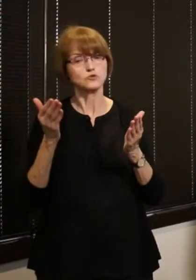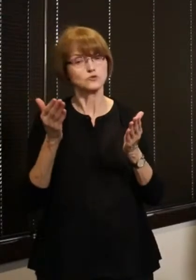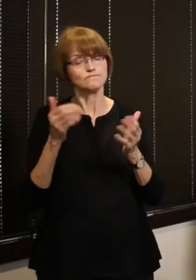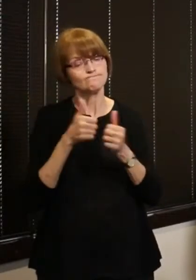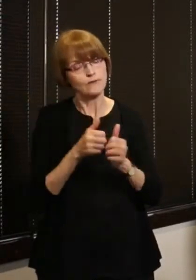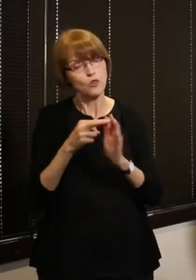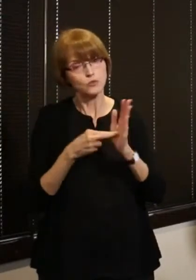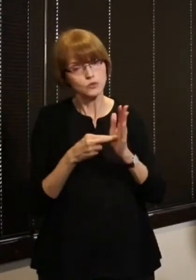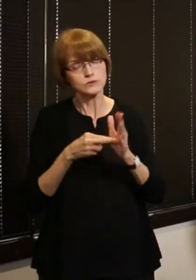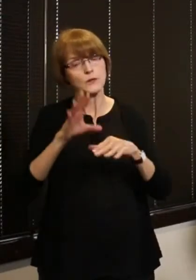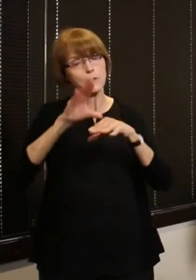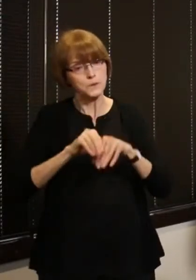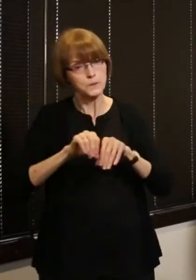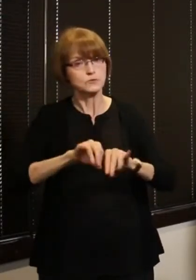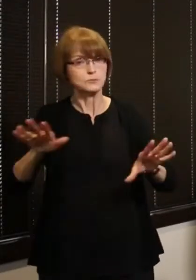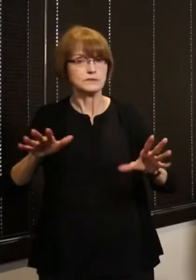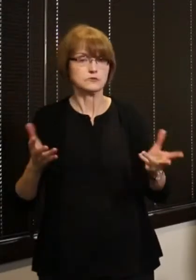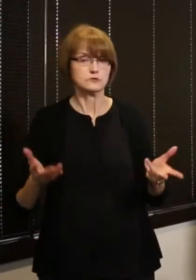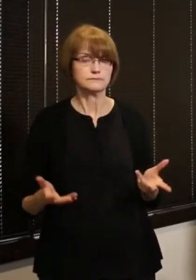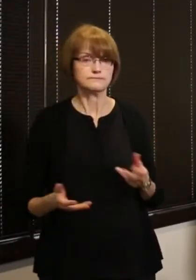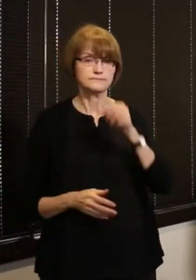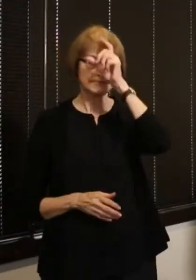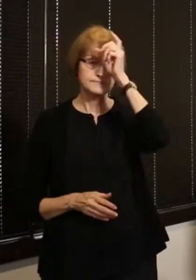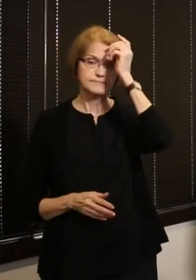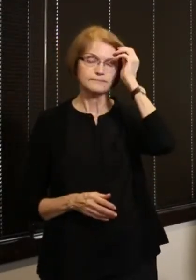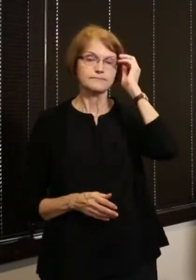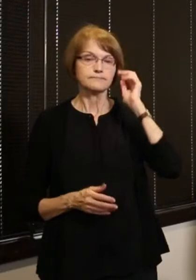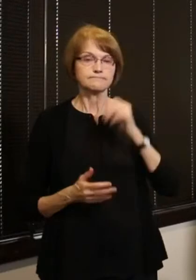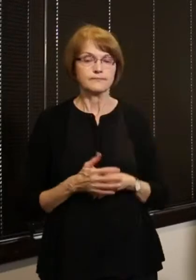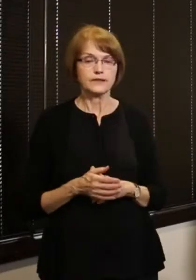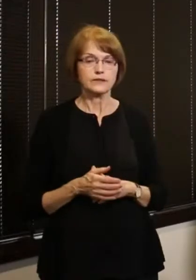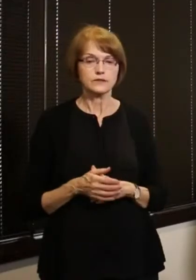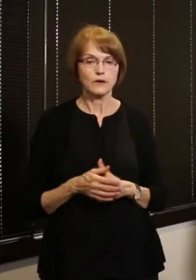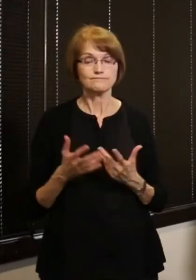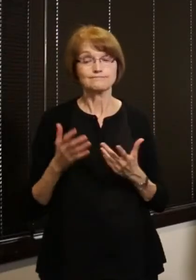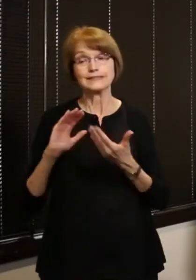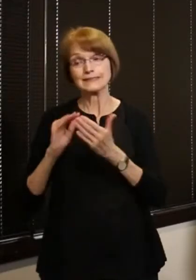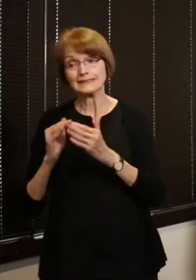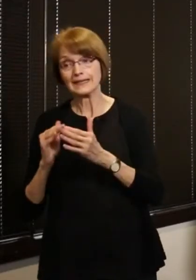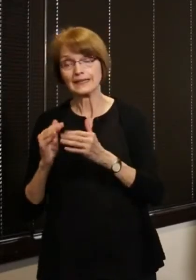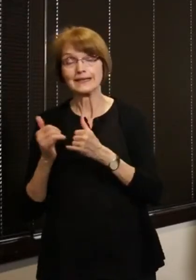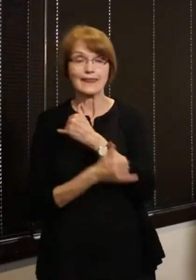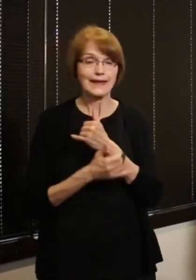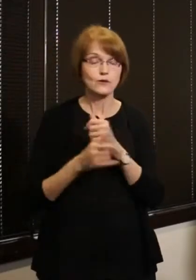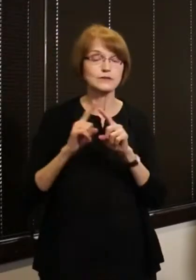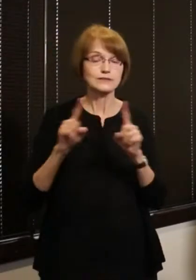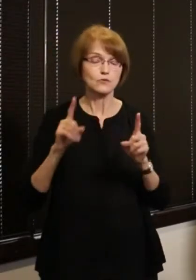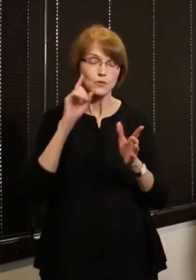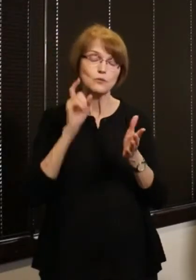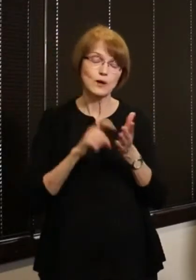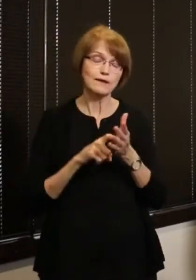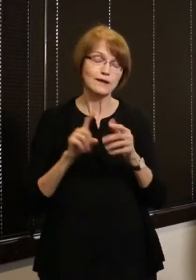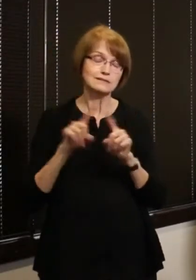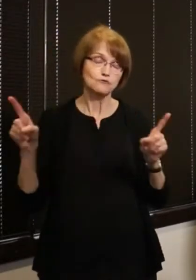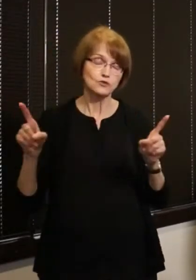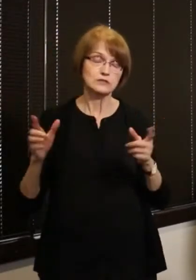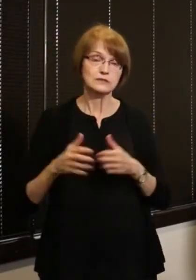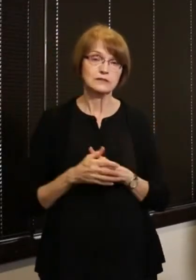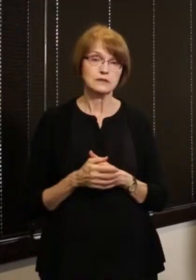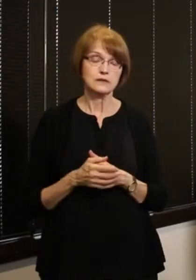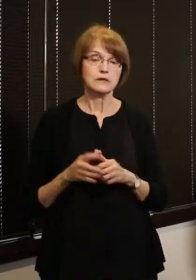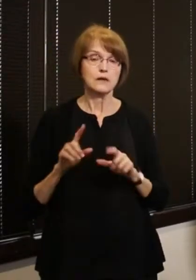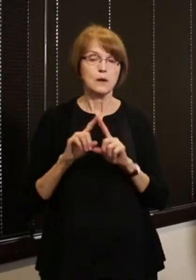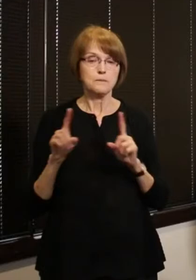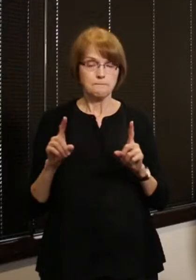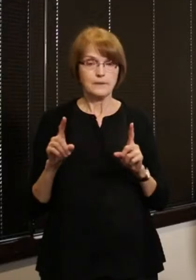control that way. And that, is different than the county, and we recognize that. But they've been